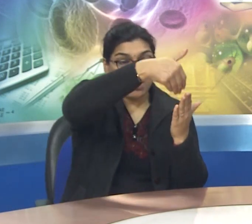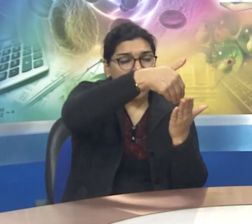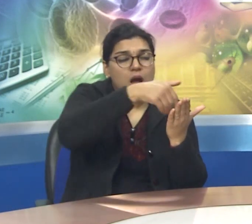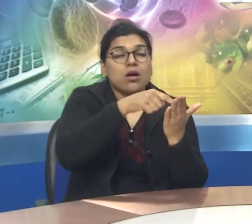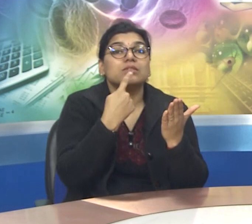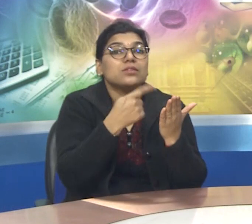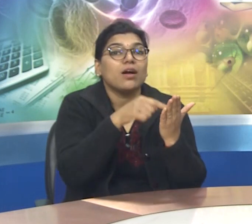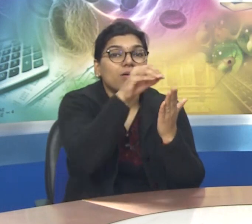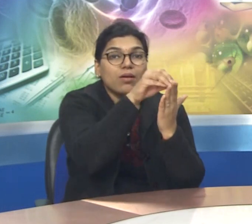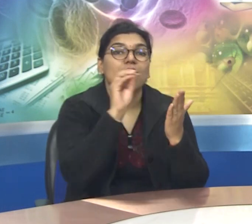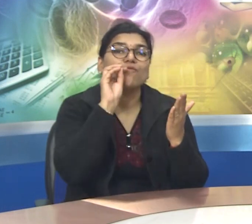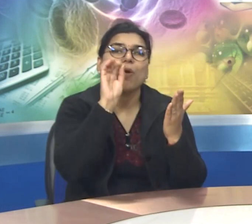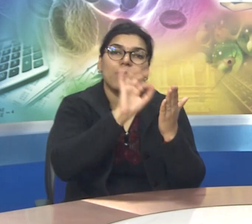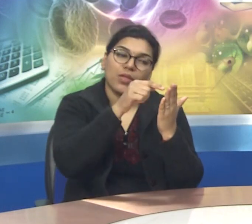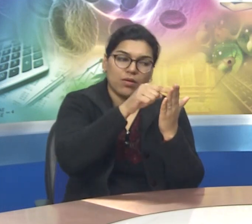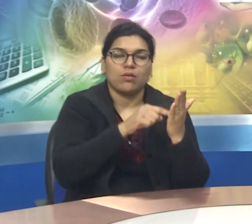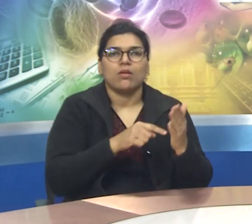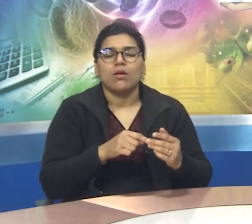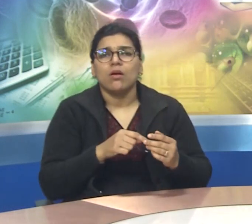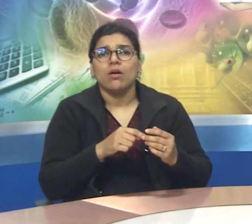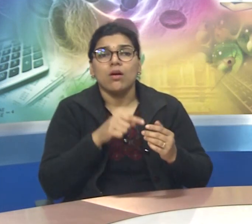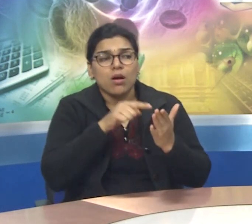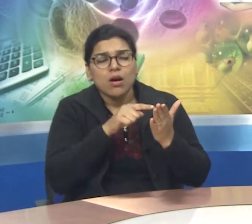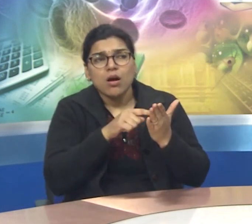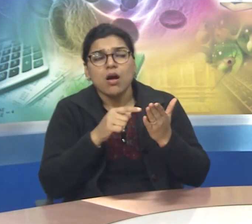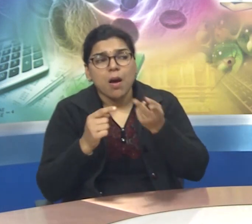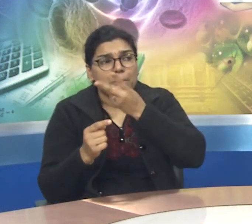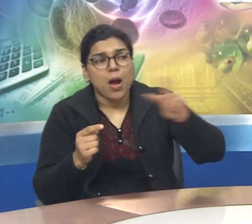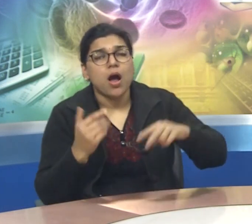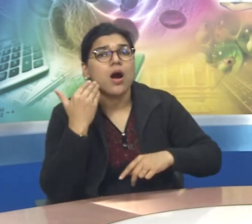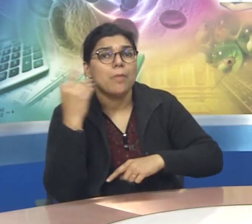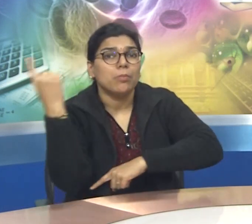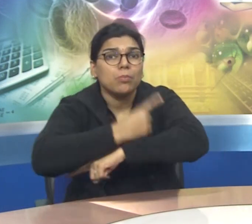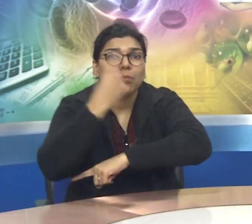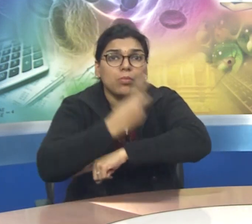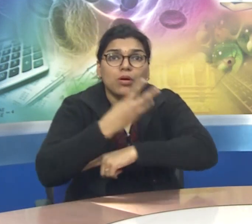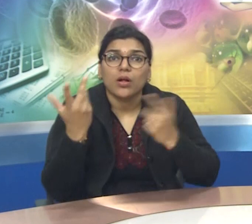There are series entries and subject cross-reference entries.